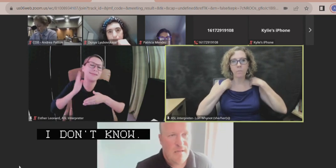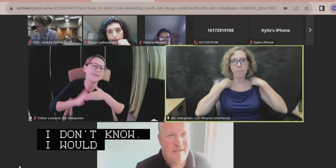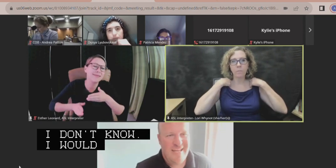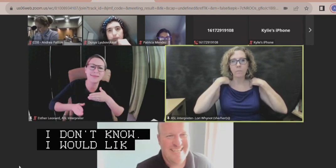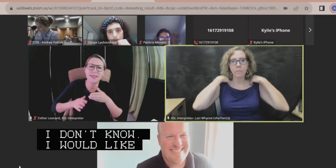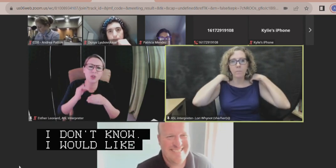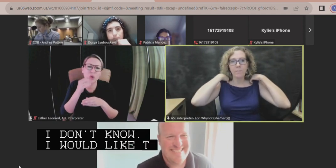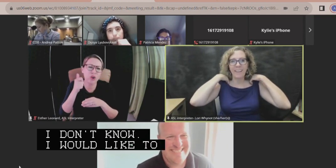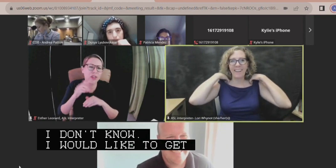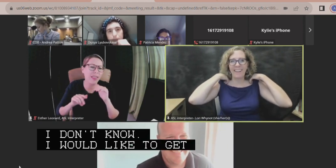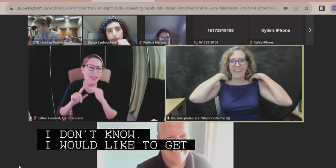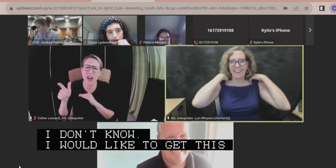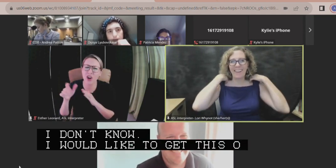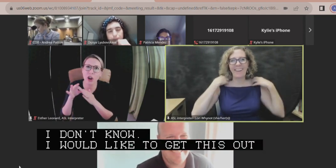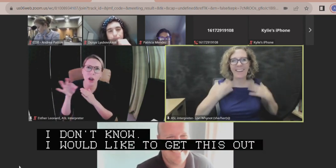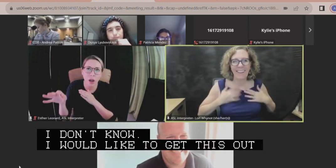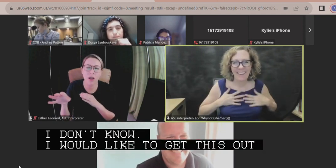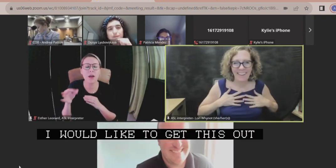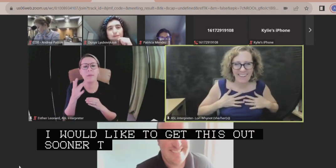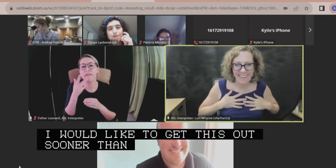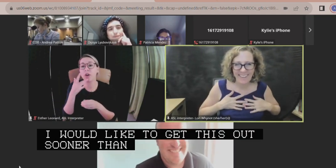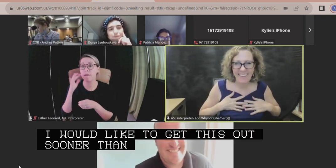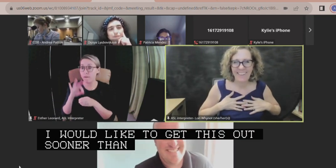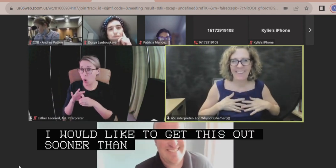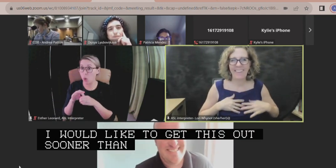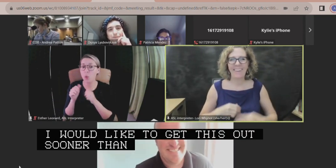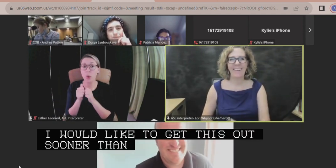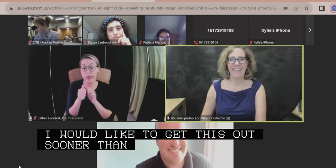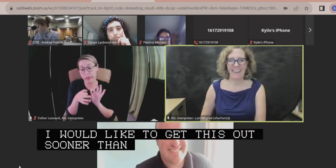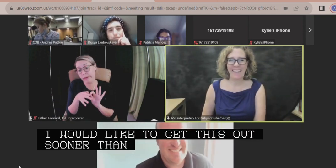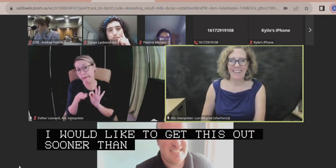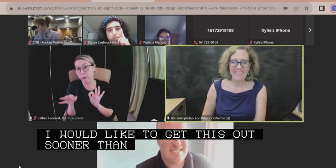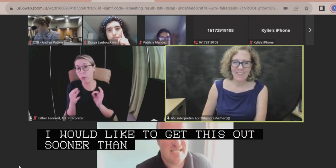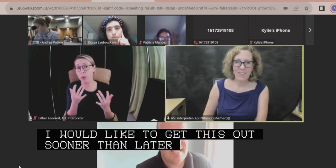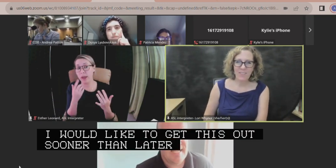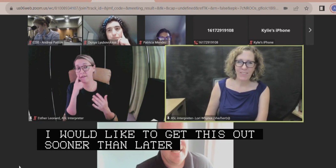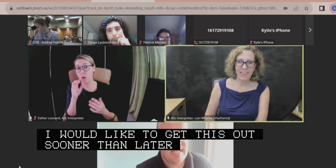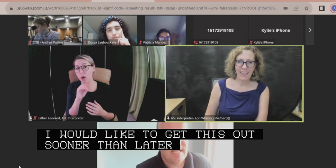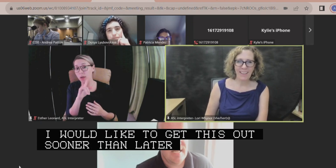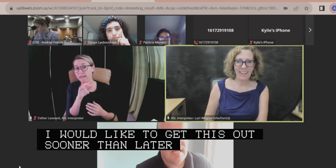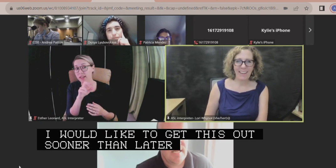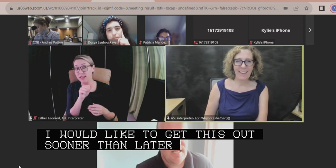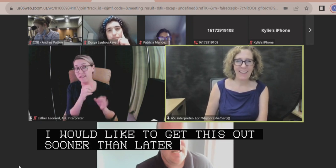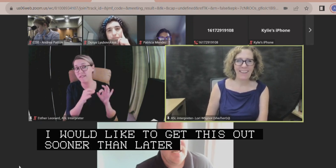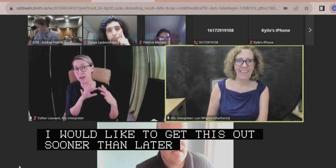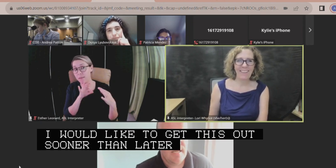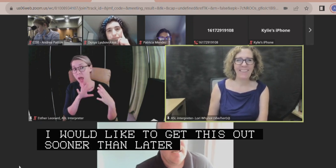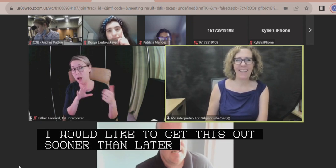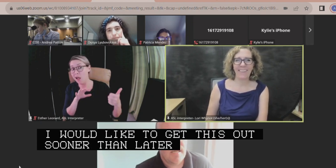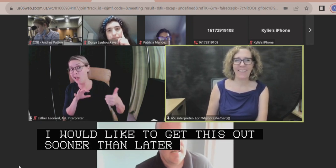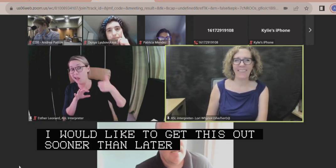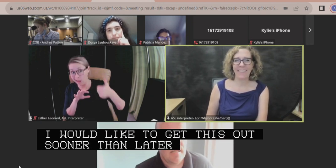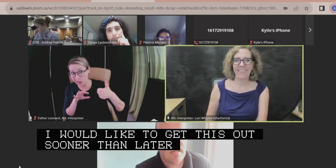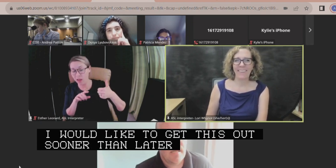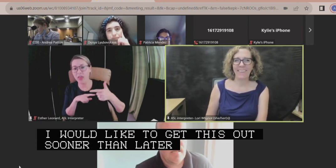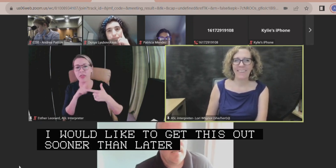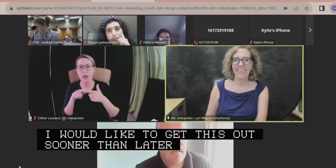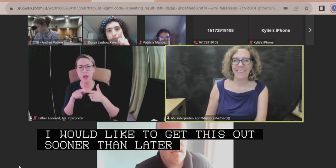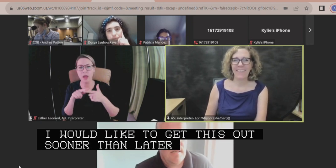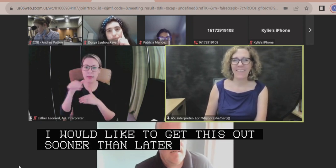to vote that we get Olivia's feedback and then we approve the letter to go out. Yeah.